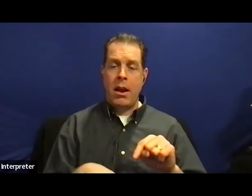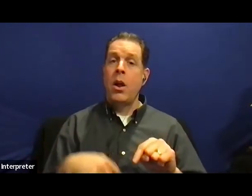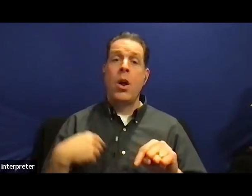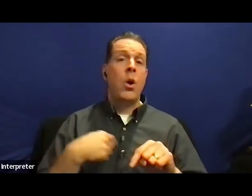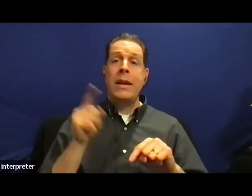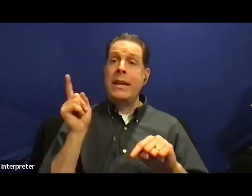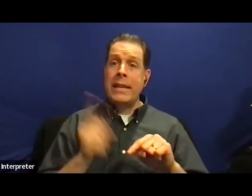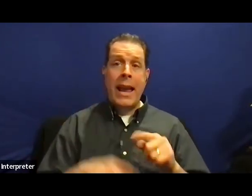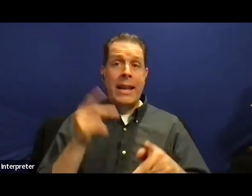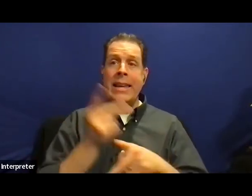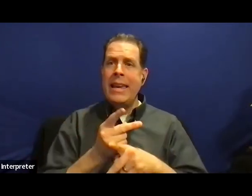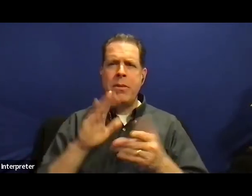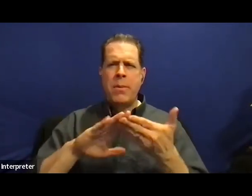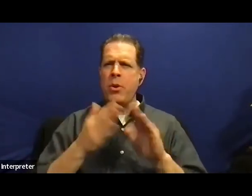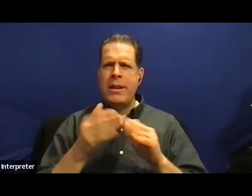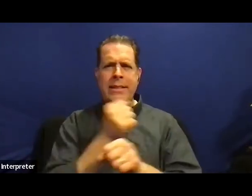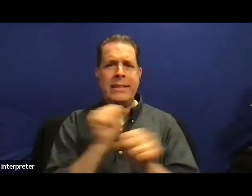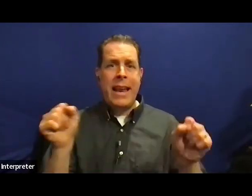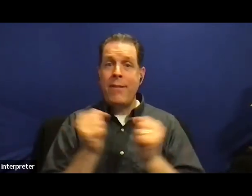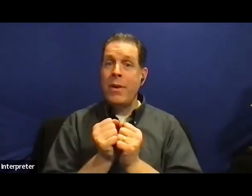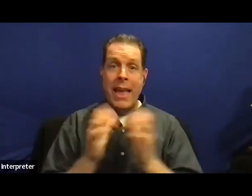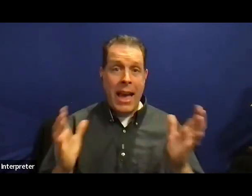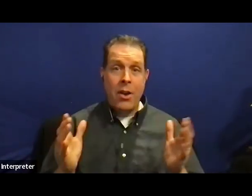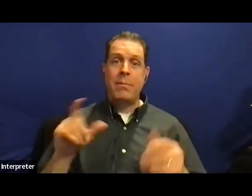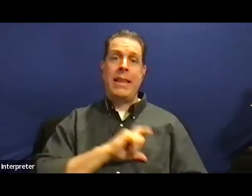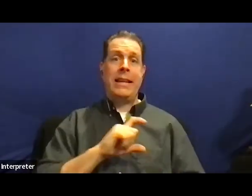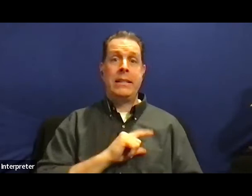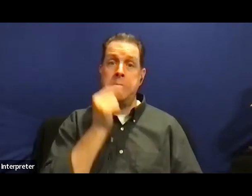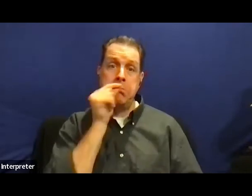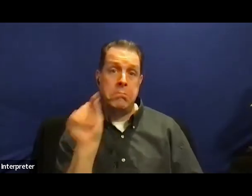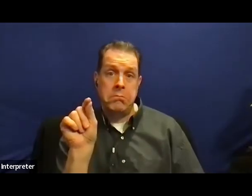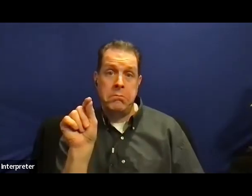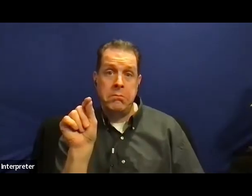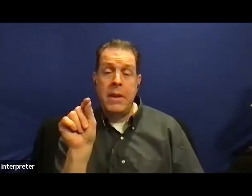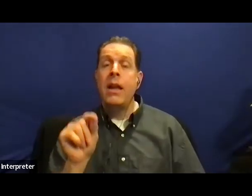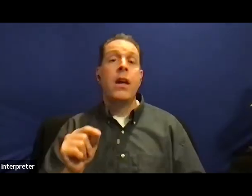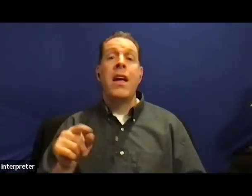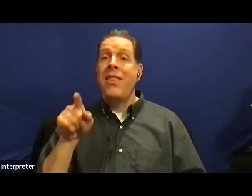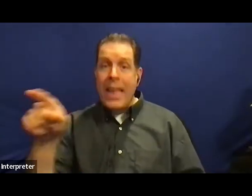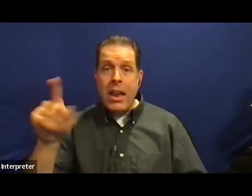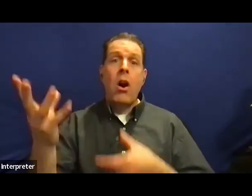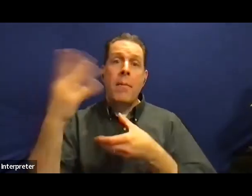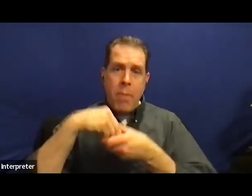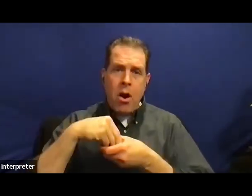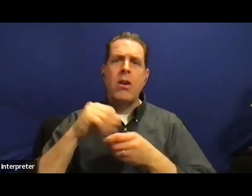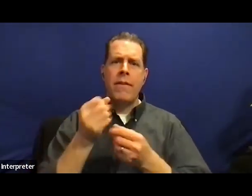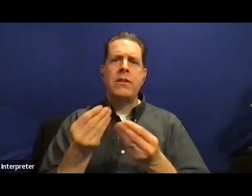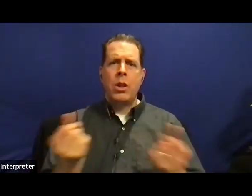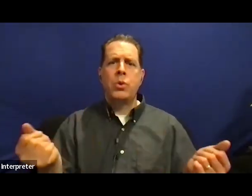our community safe without police. They are a part of the